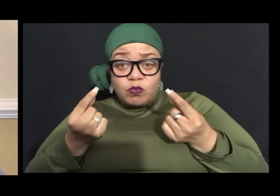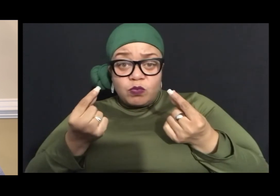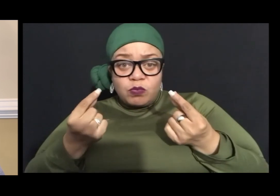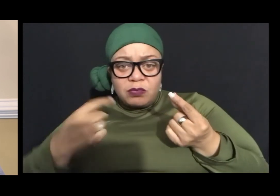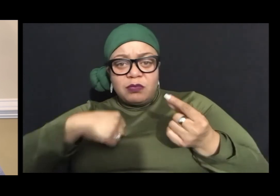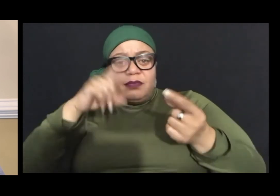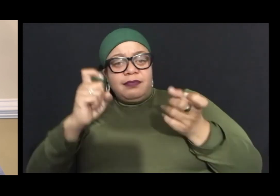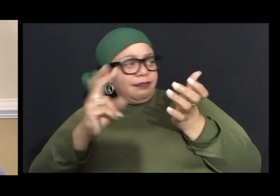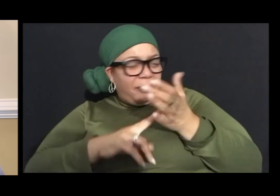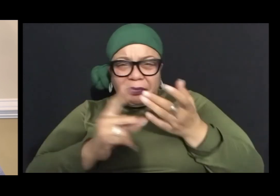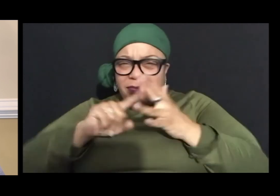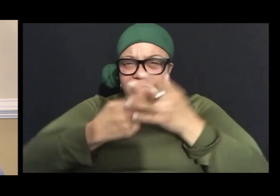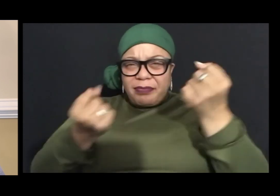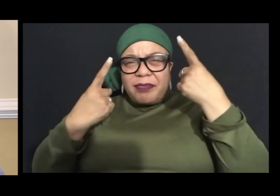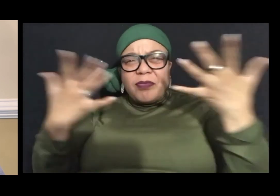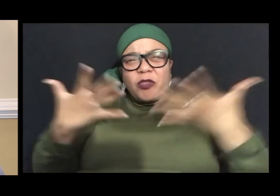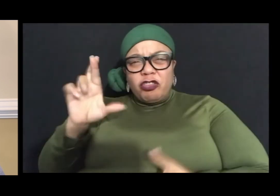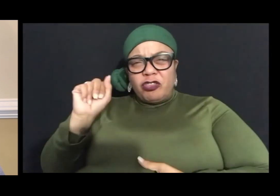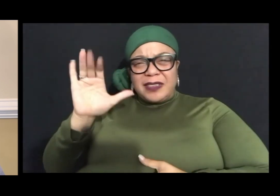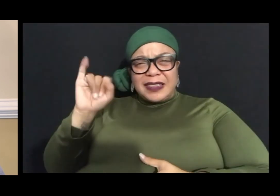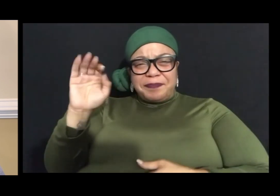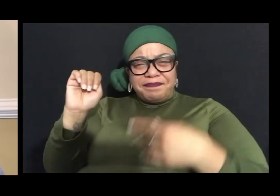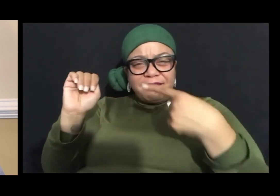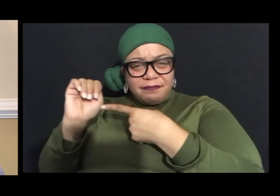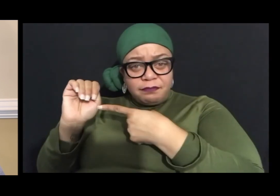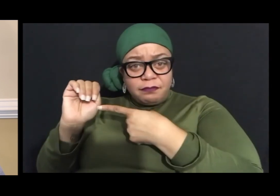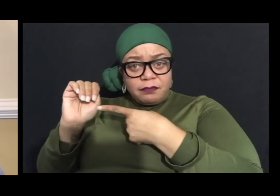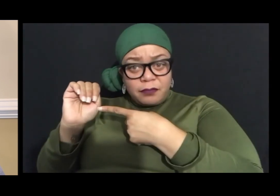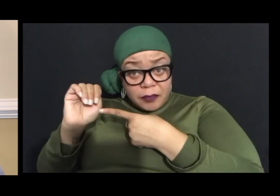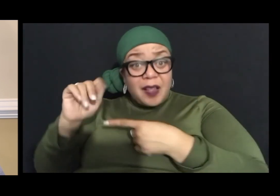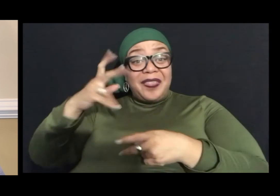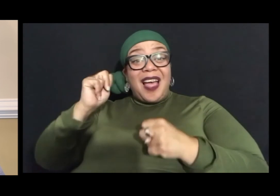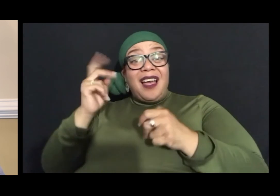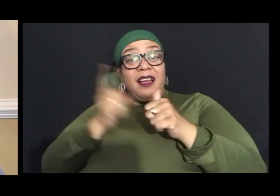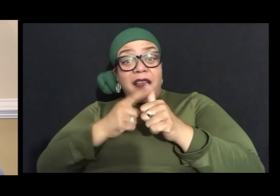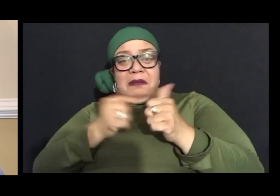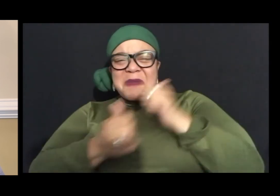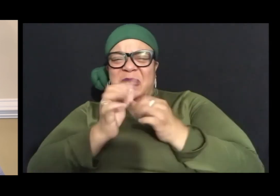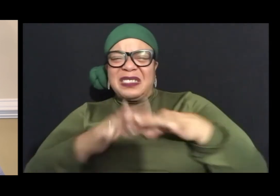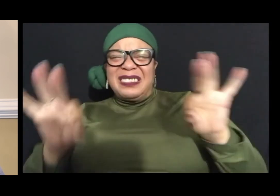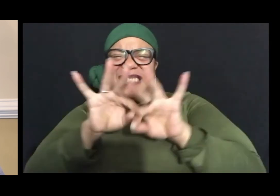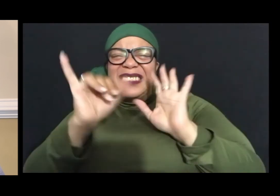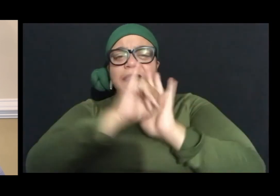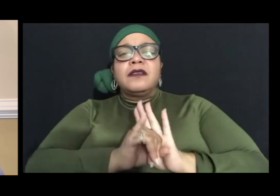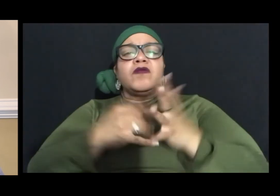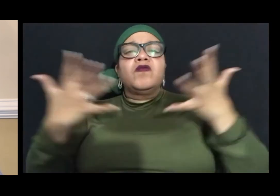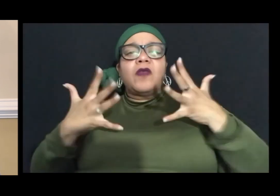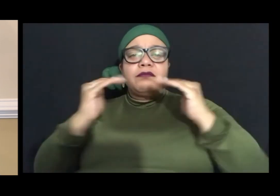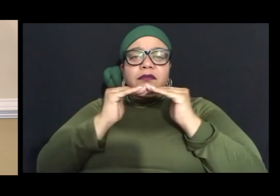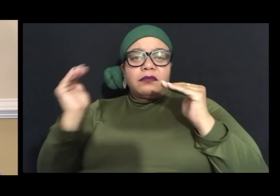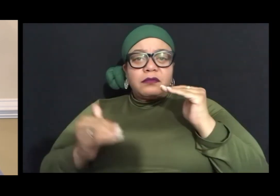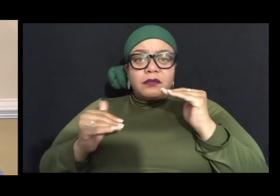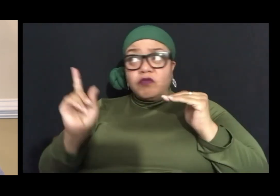is. And then first, and most importantly, is to identify any racial inequities. For many of